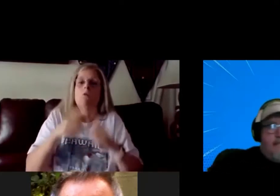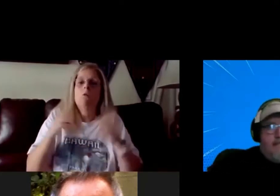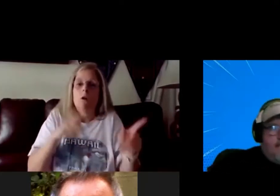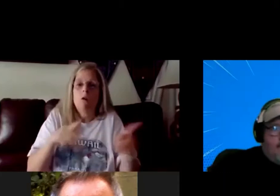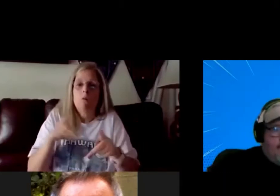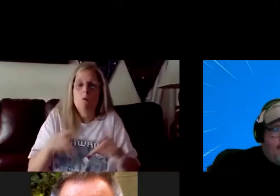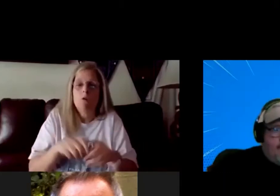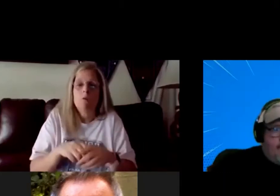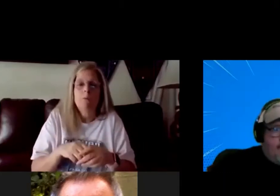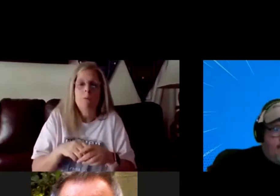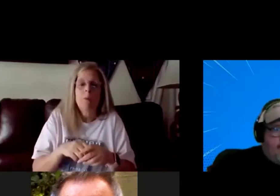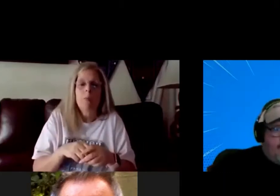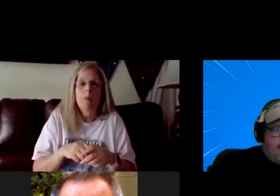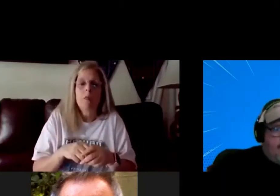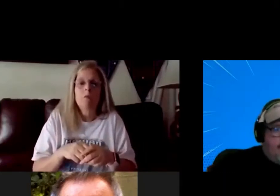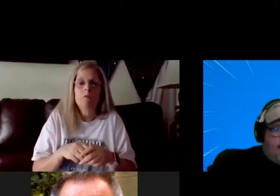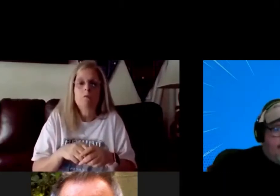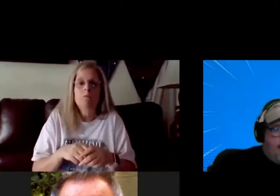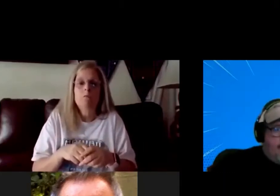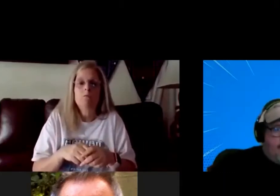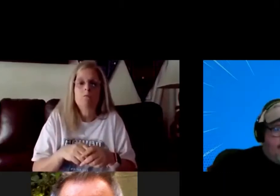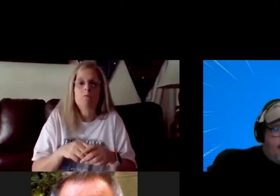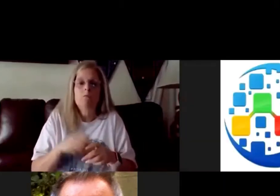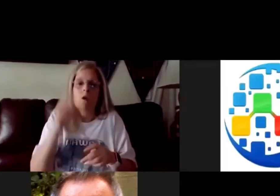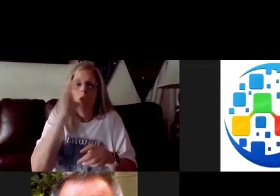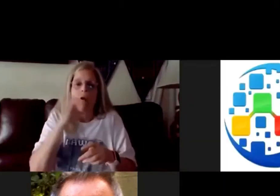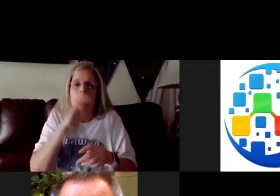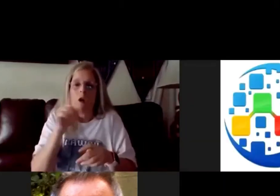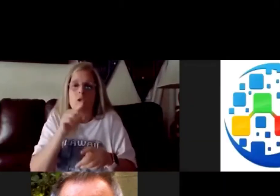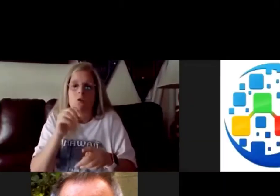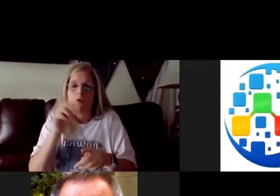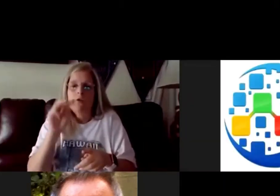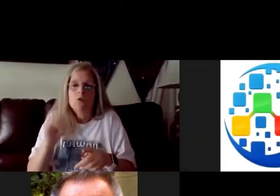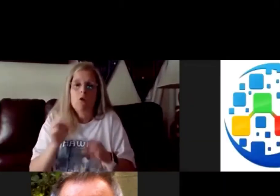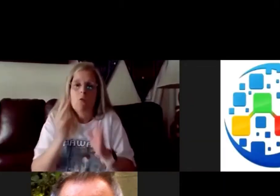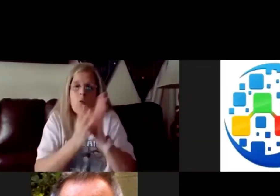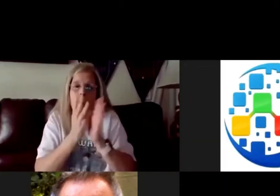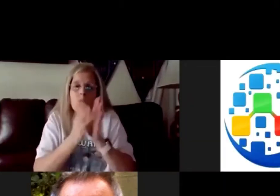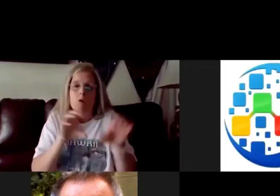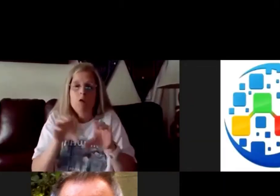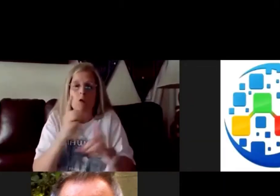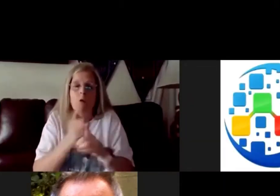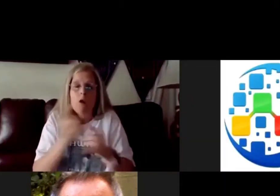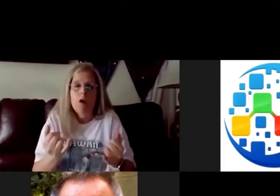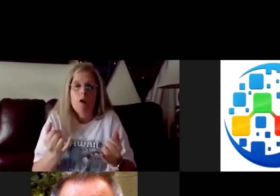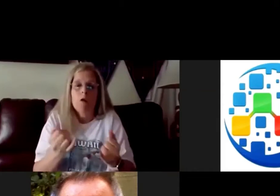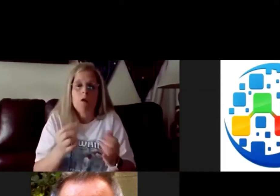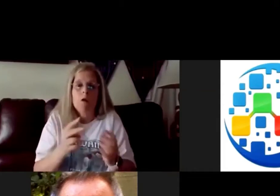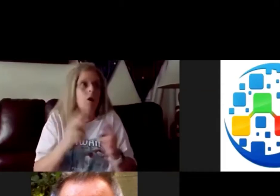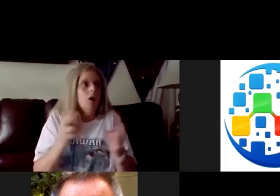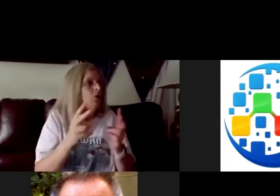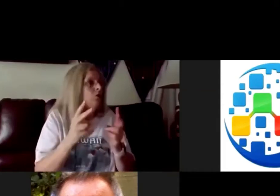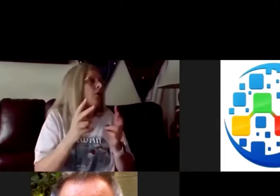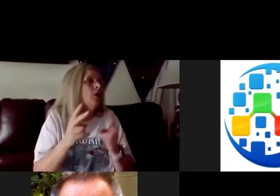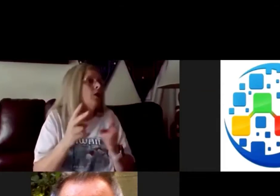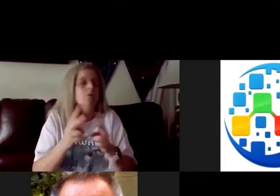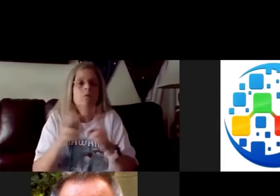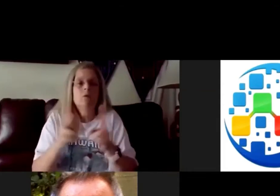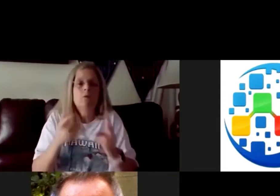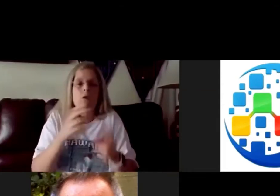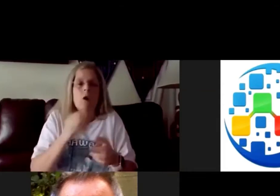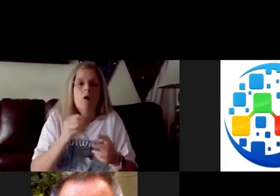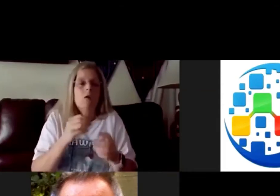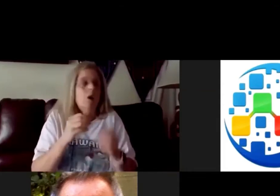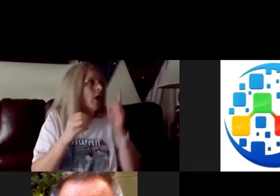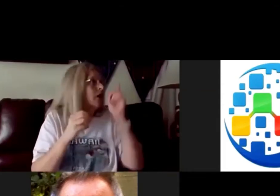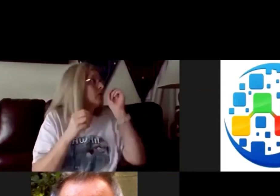ton. And when you look at the Zoom webinar that we're doing, this is very, very old technology. In fact, it's almost